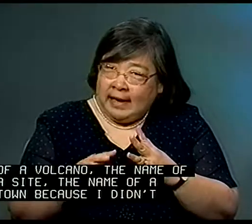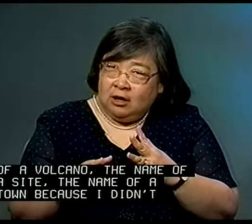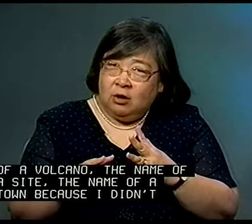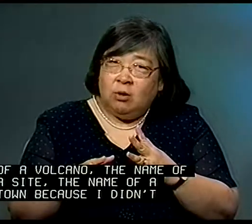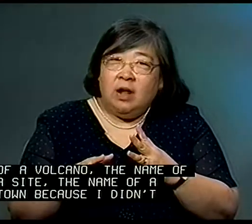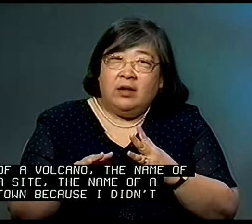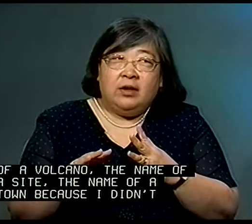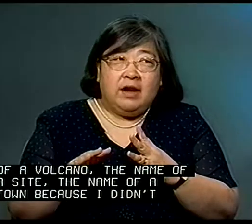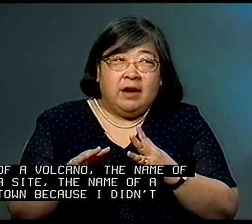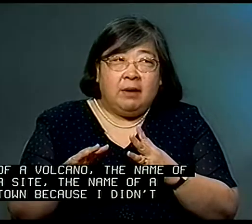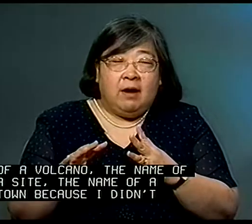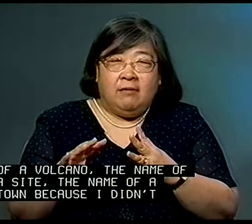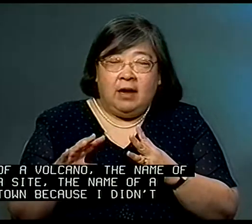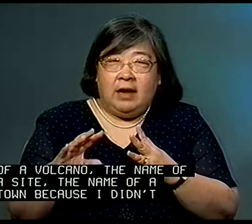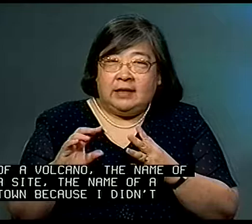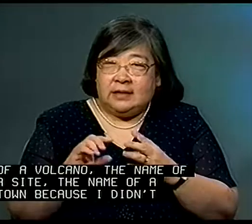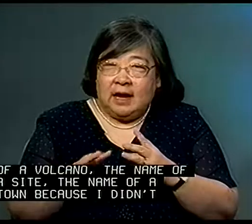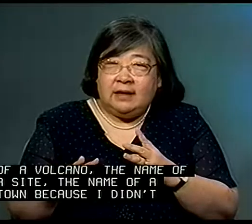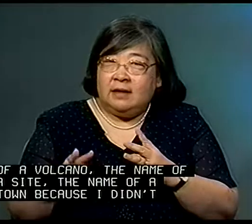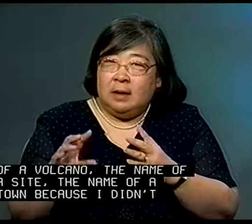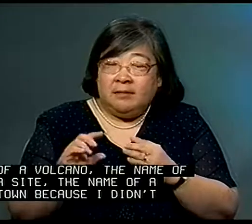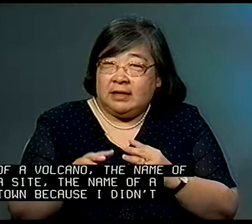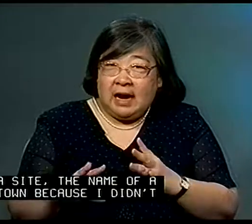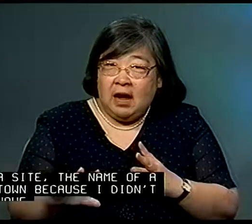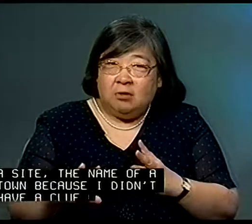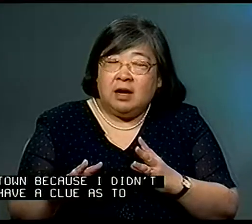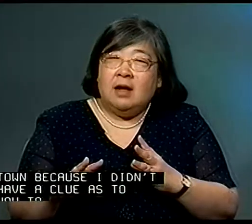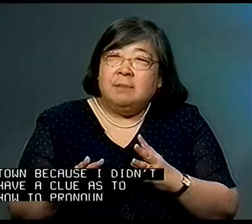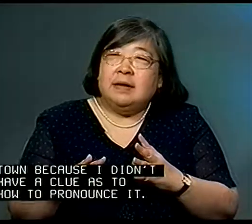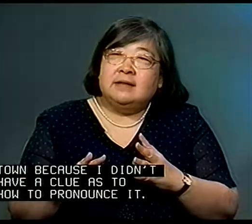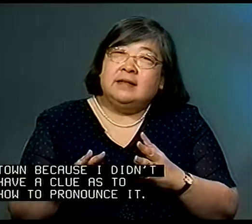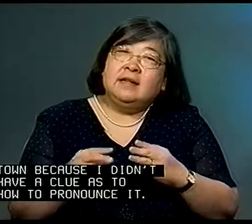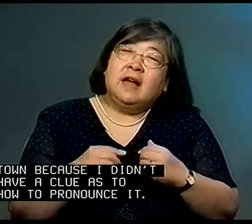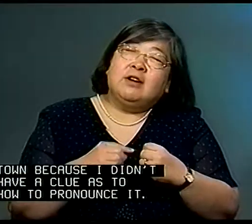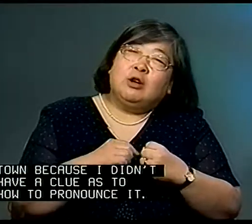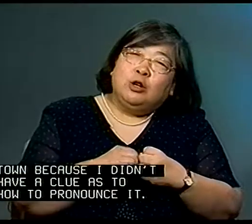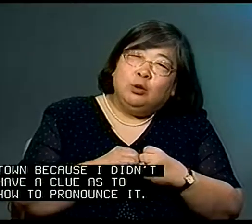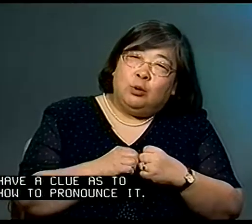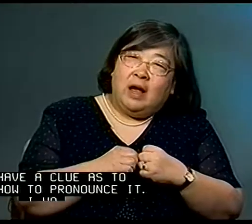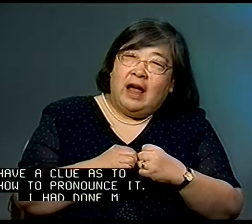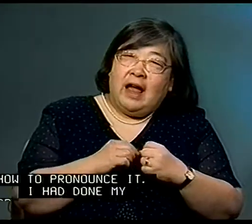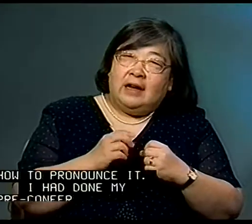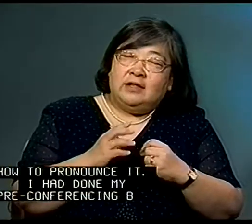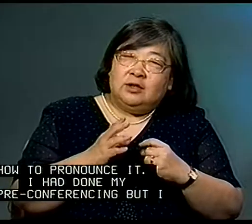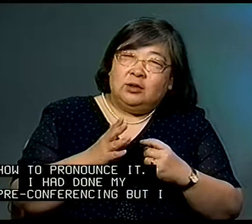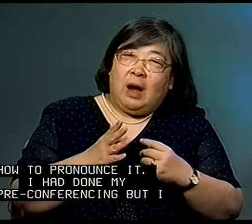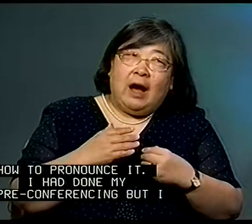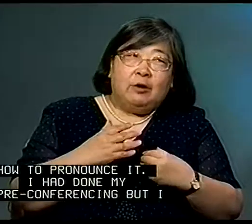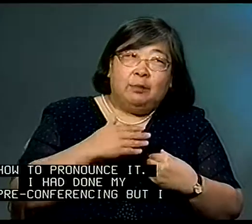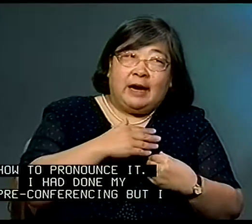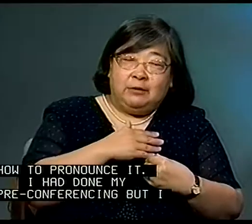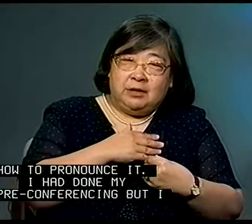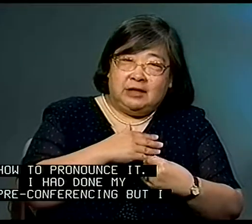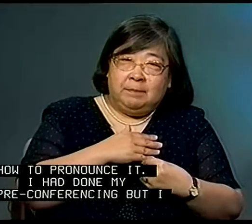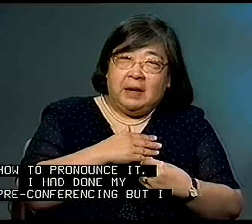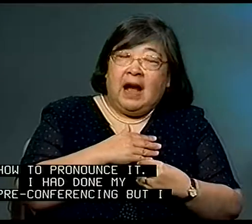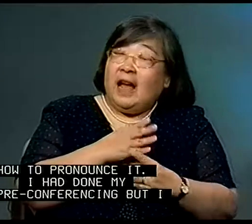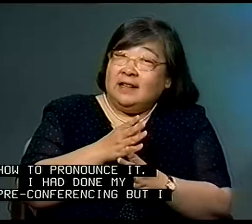volcano, the name of a site, the name of a town, because I didn't have a clue as to how to pronounce it. I had